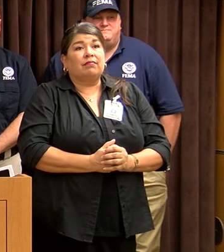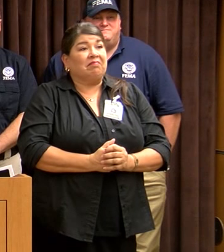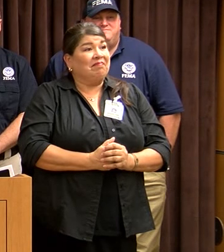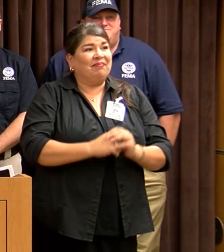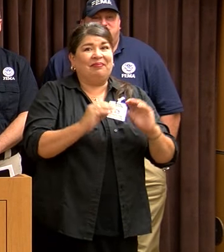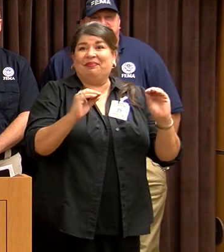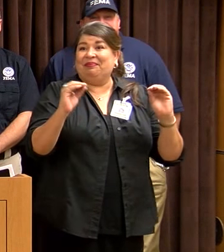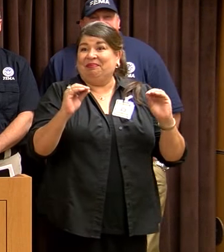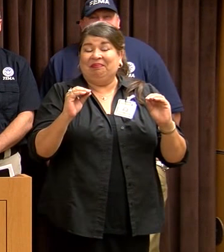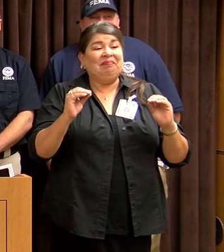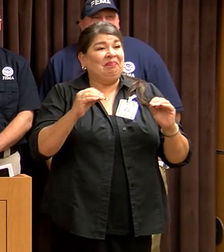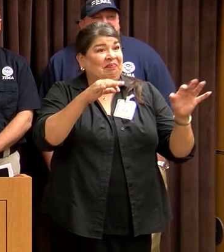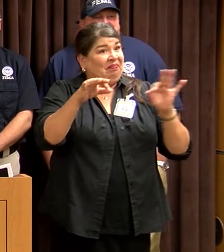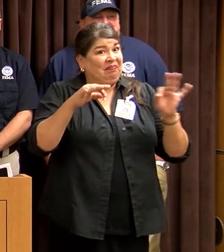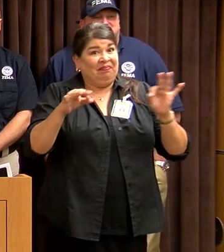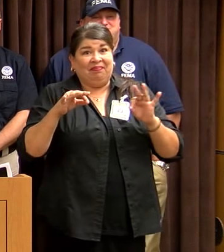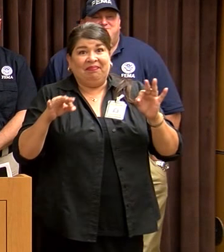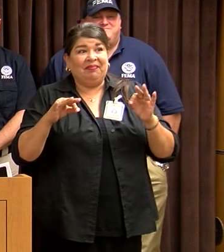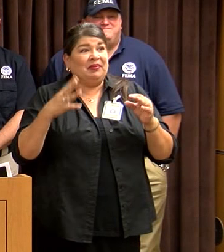None, huh? They covered it pretty good.